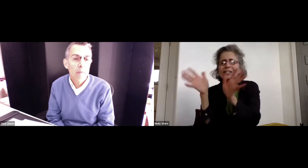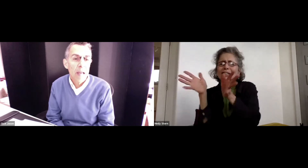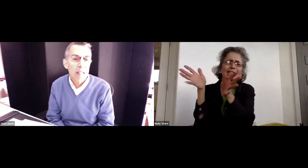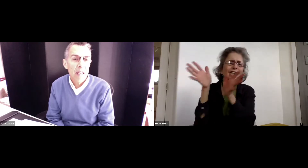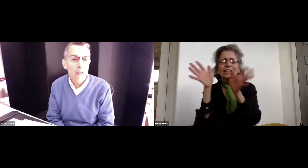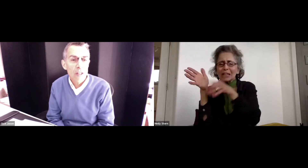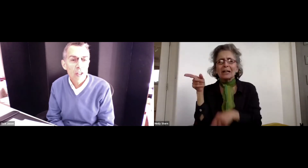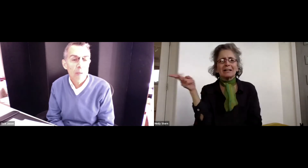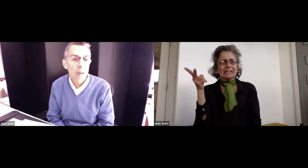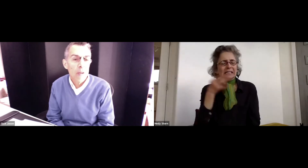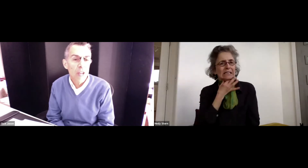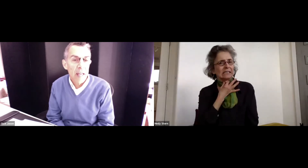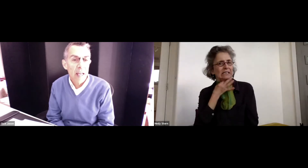maintained a friendship and they would chat. And